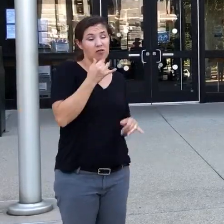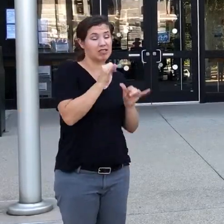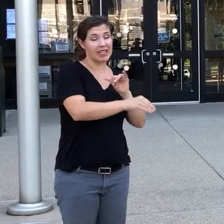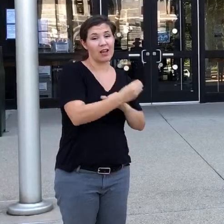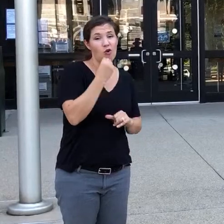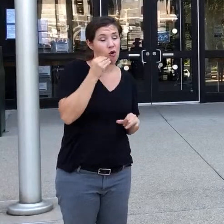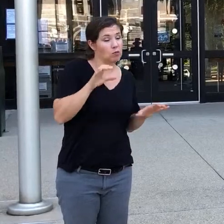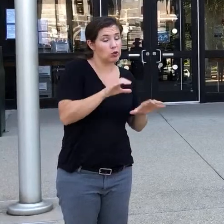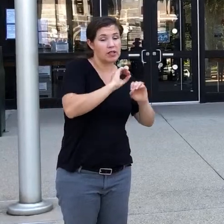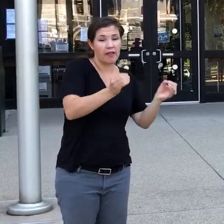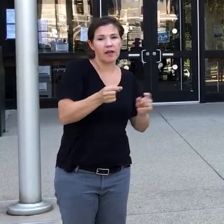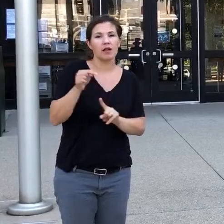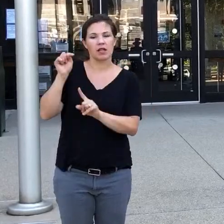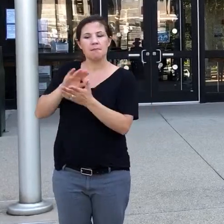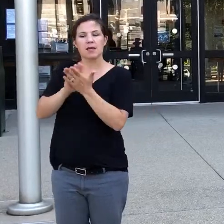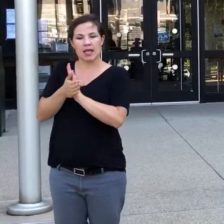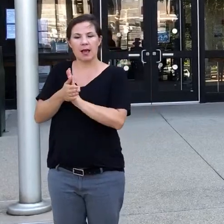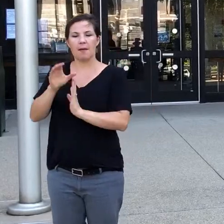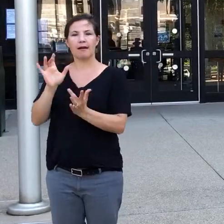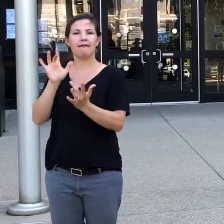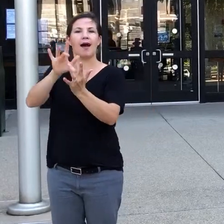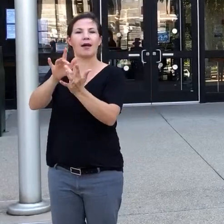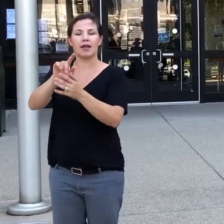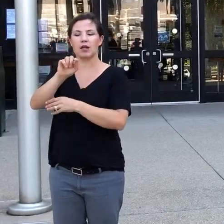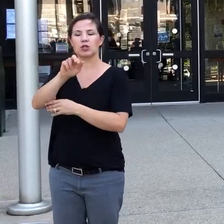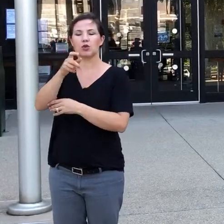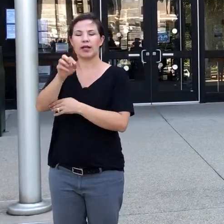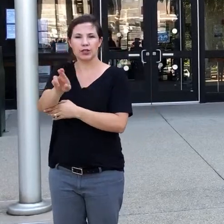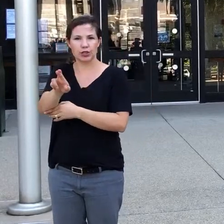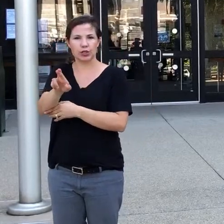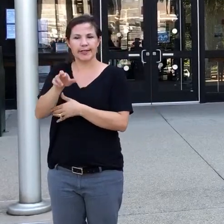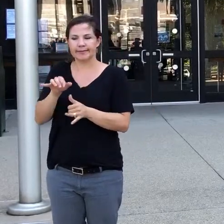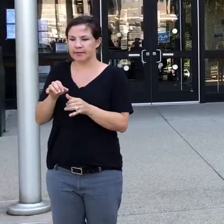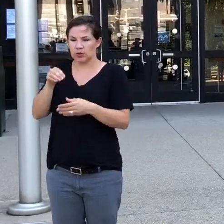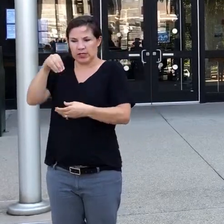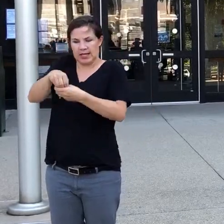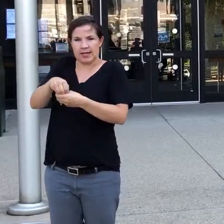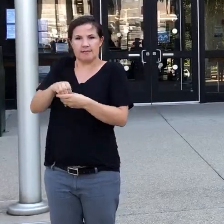contact tracer. He helped man the call center.